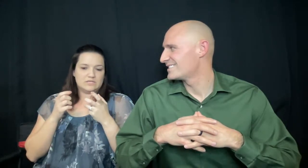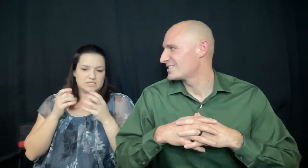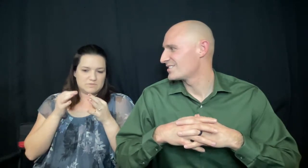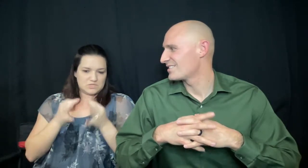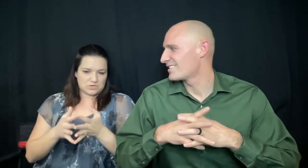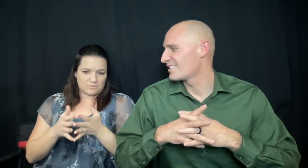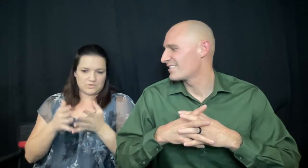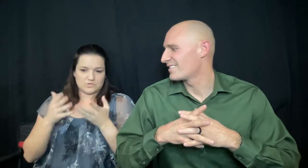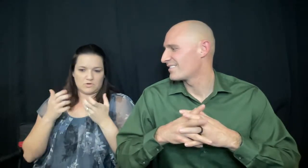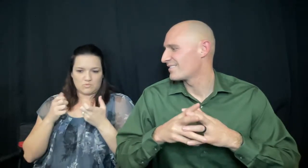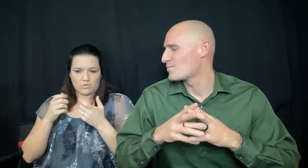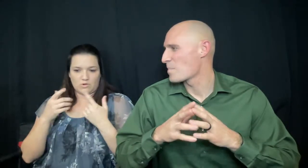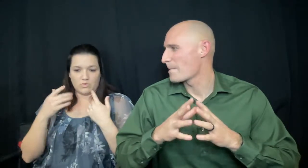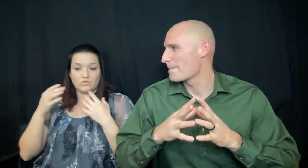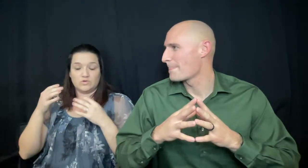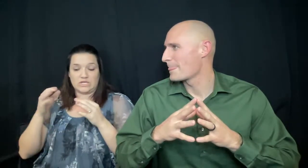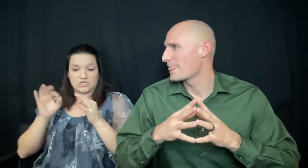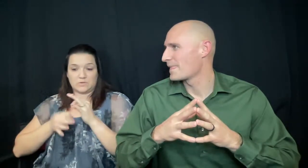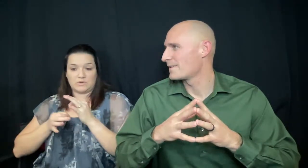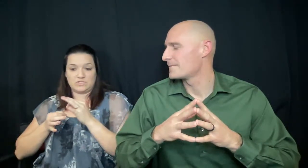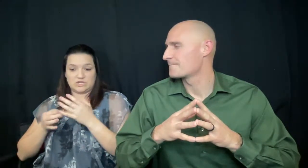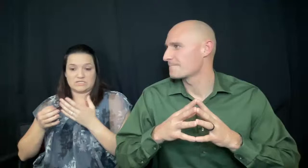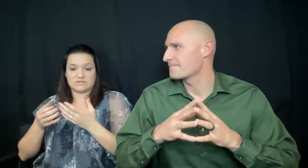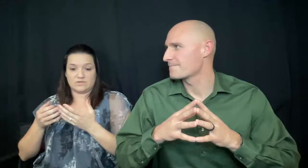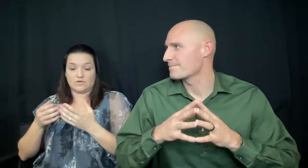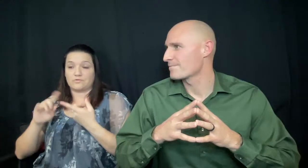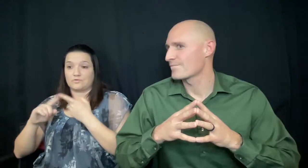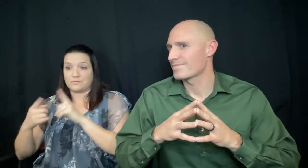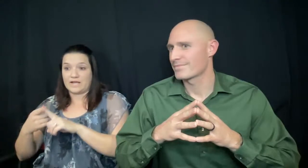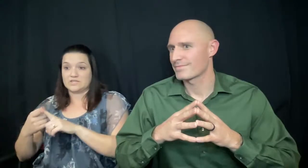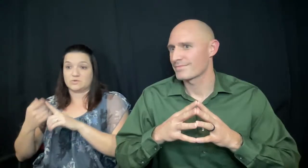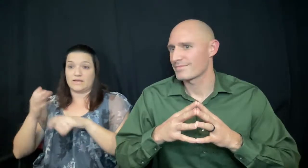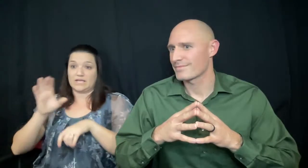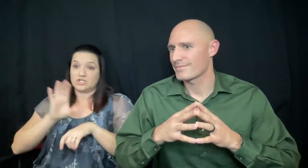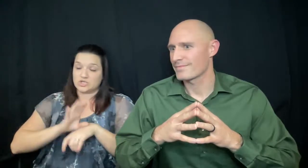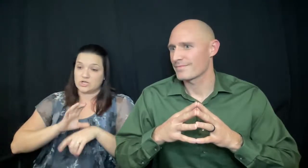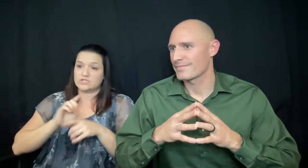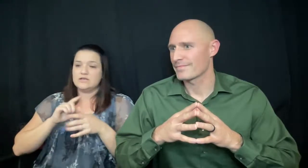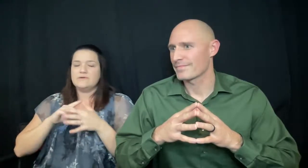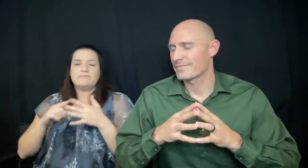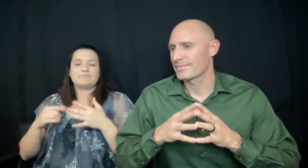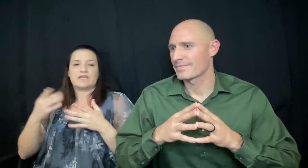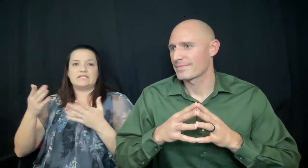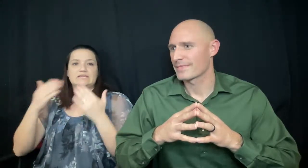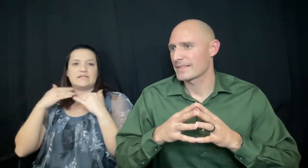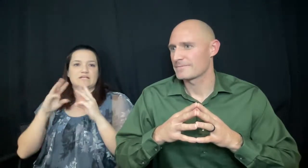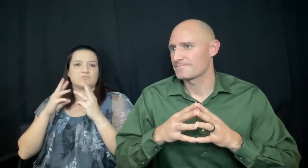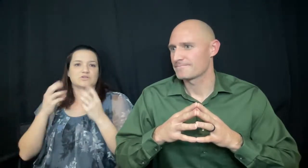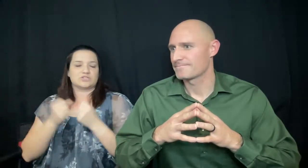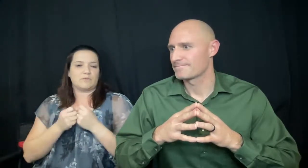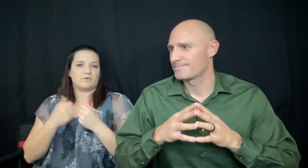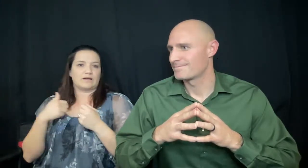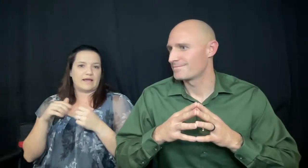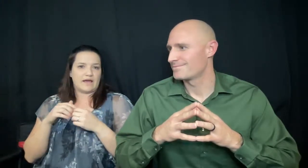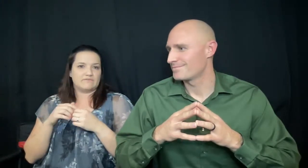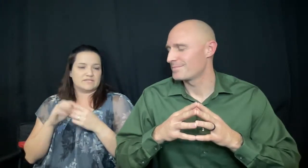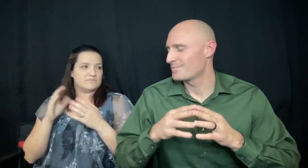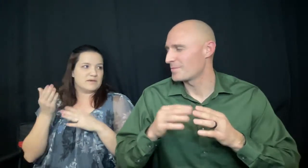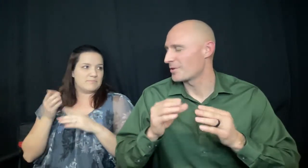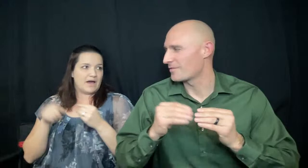to be interpreters or who interpret just, for friends or like at church, I think the next workshop we're going to have is going to be more about